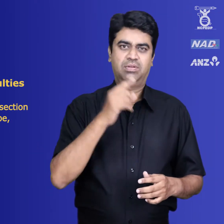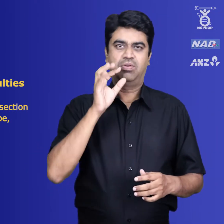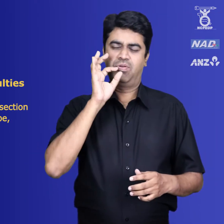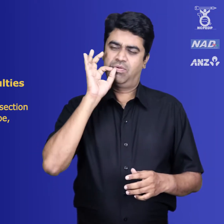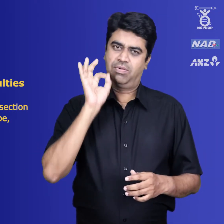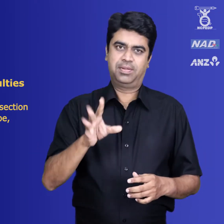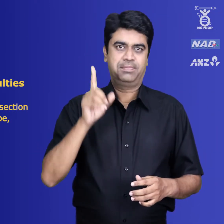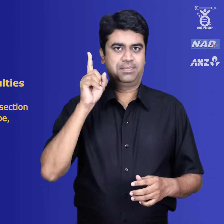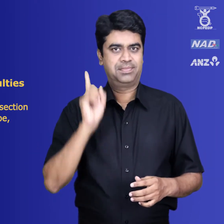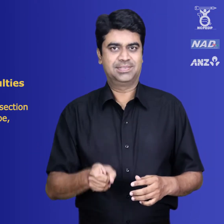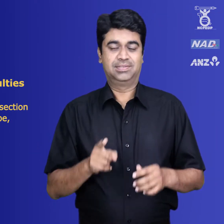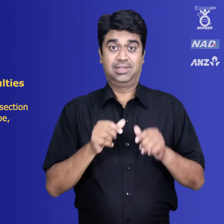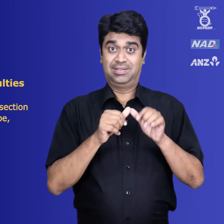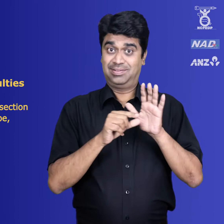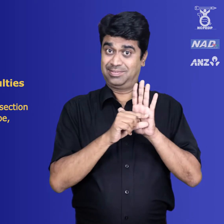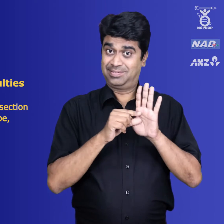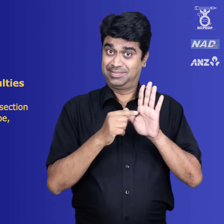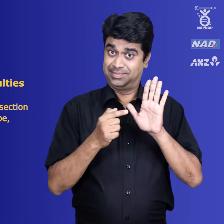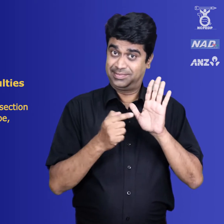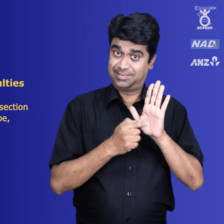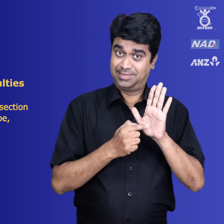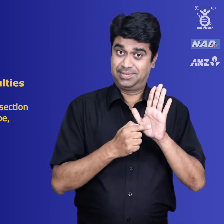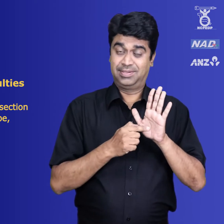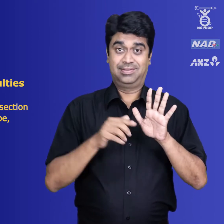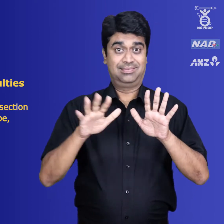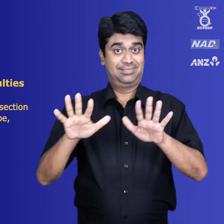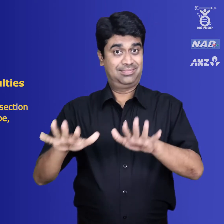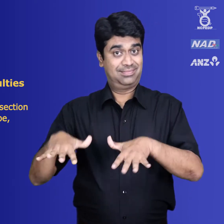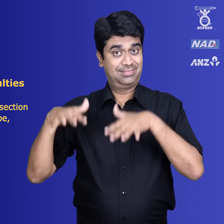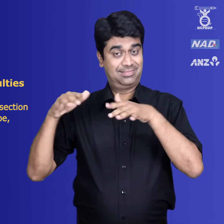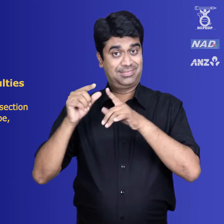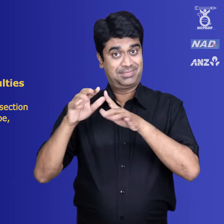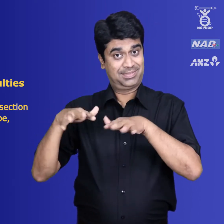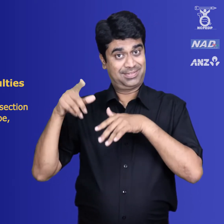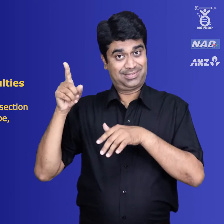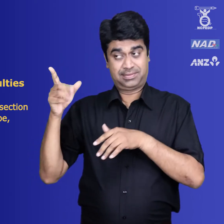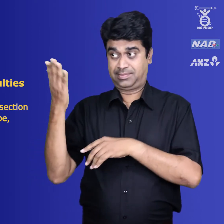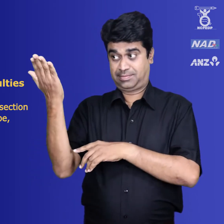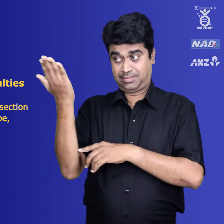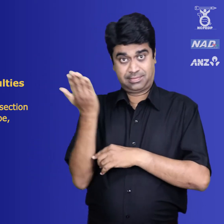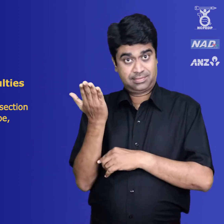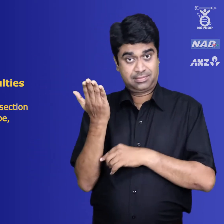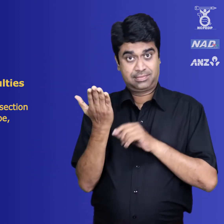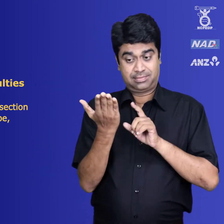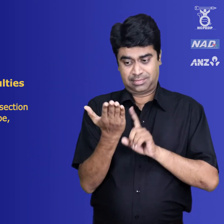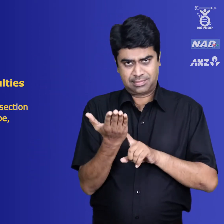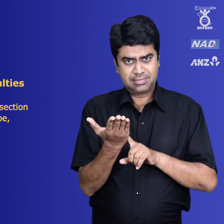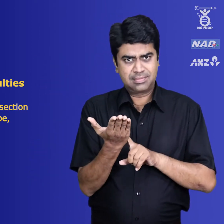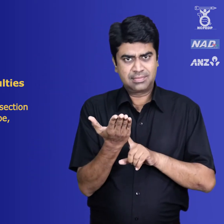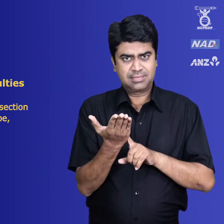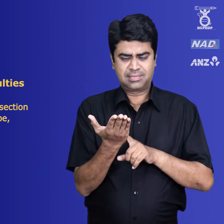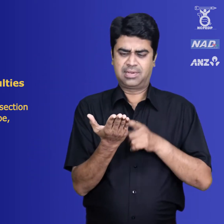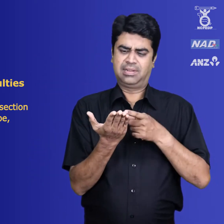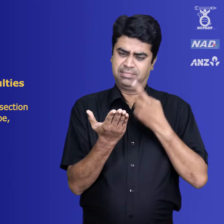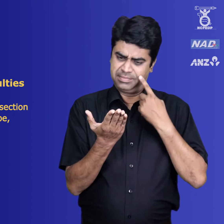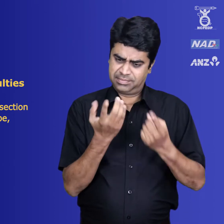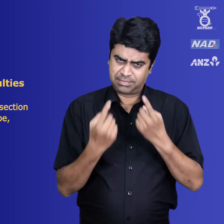Every order made under this section shall be laid as soon as may be after it is made before